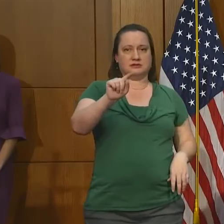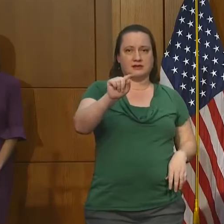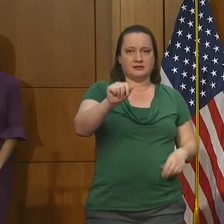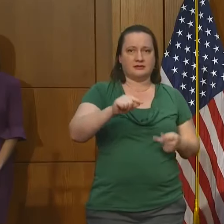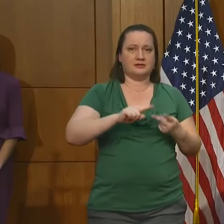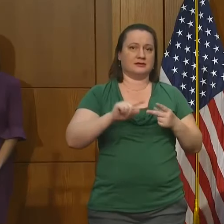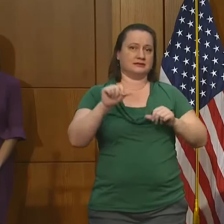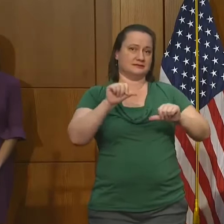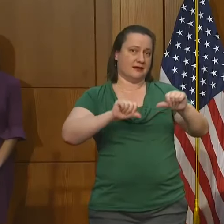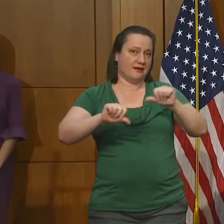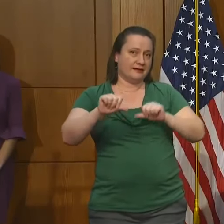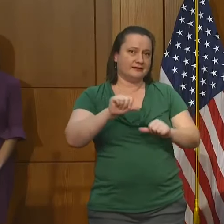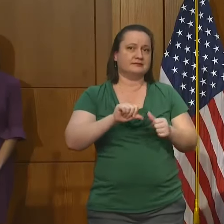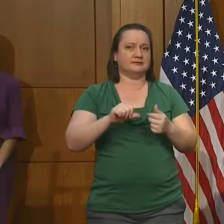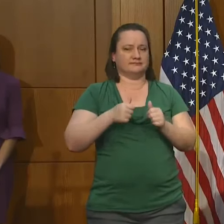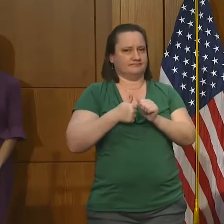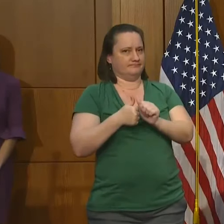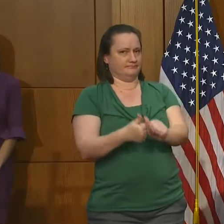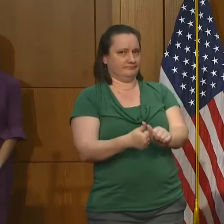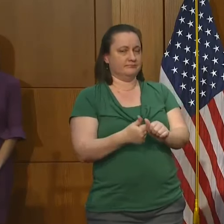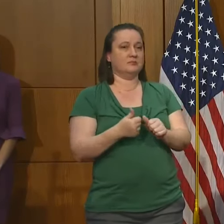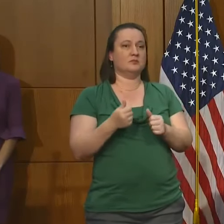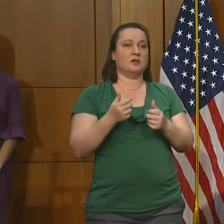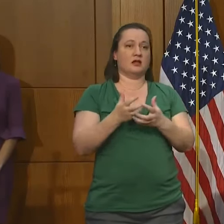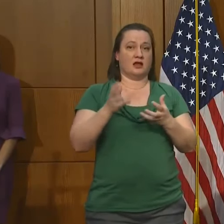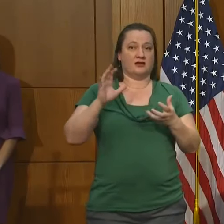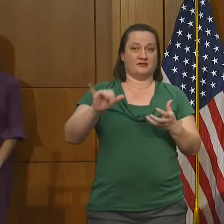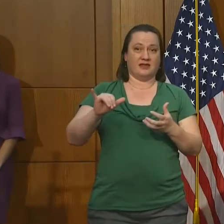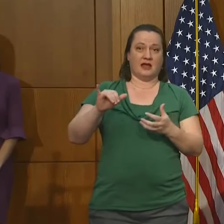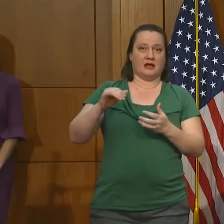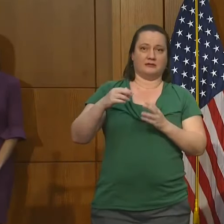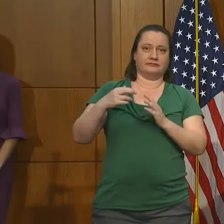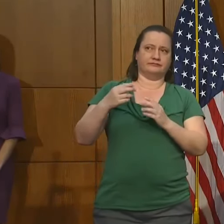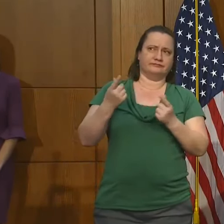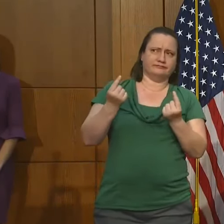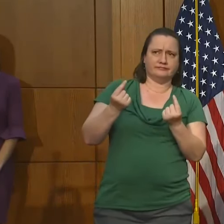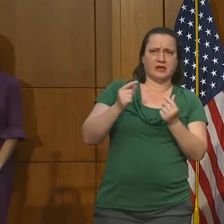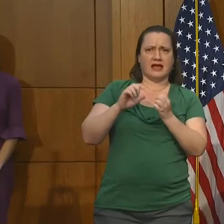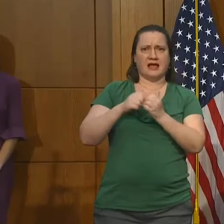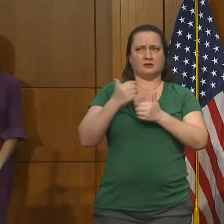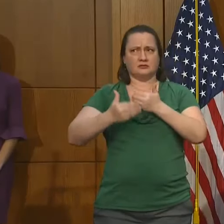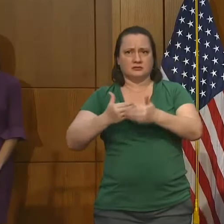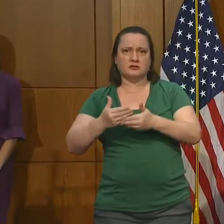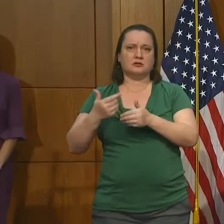been provided by the CDC. Those are the guidelines that we've been following.